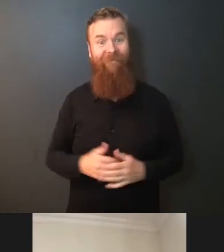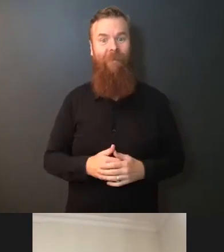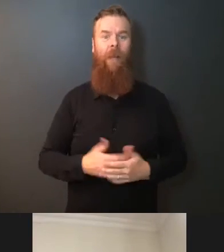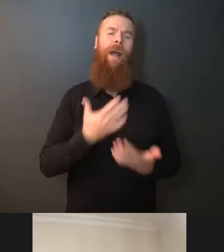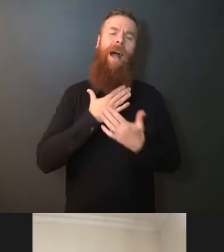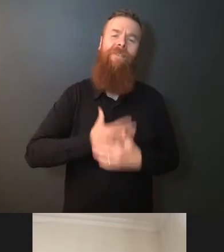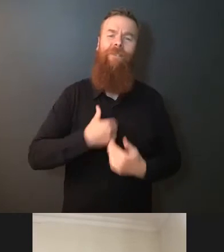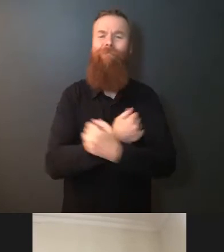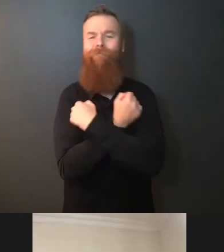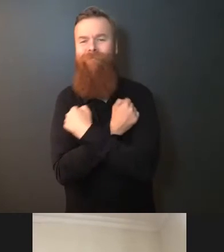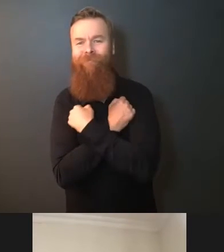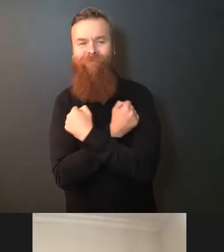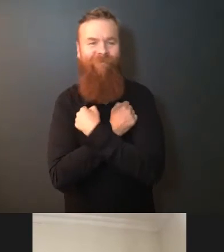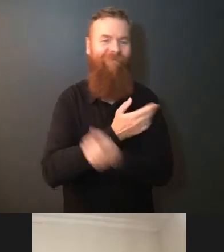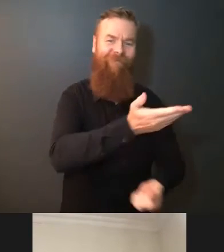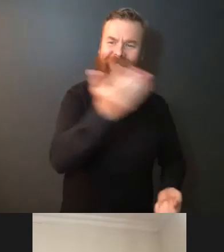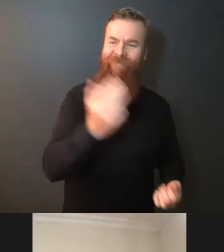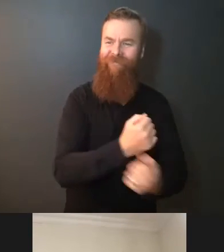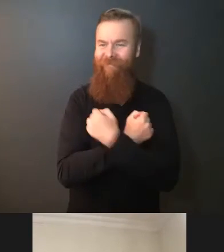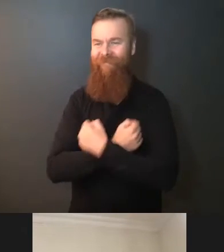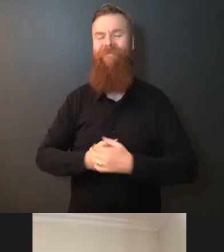especially for my